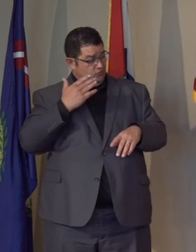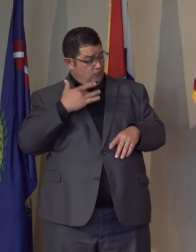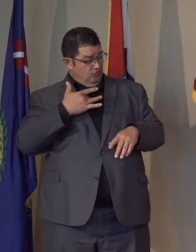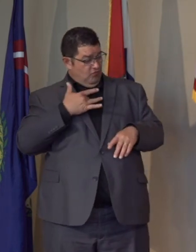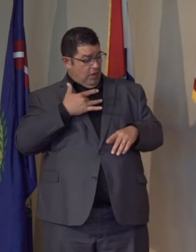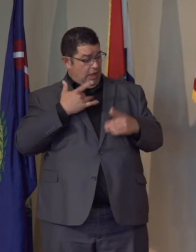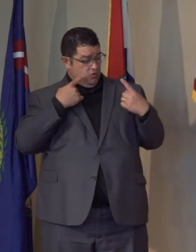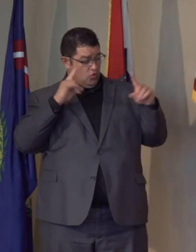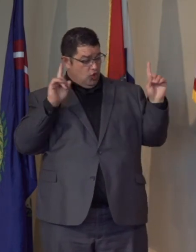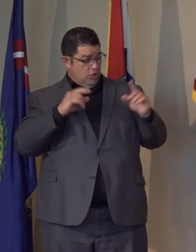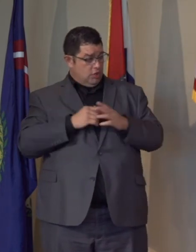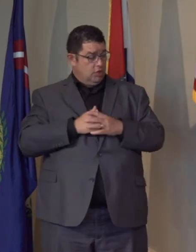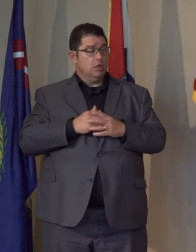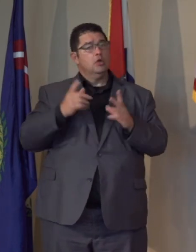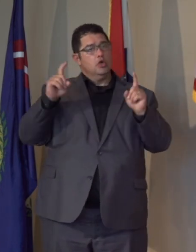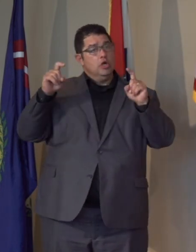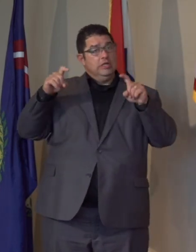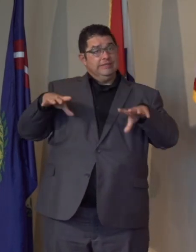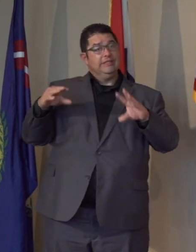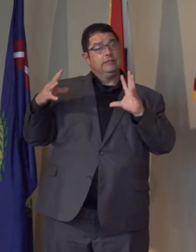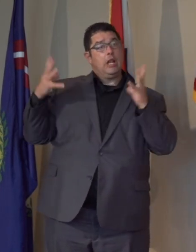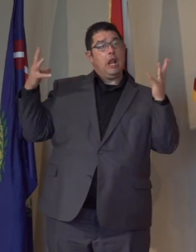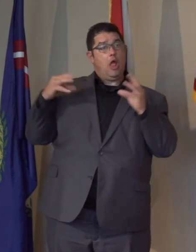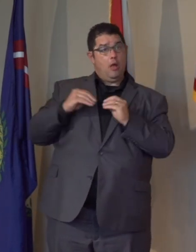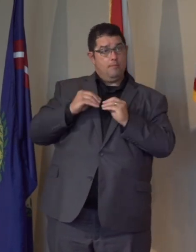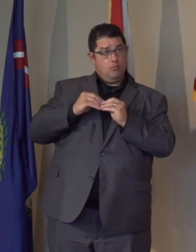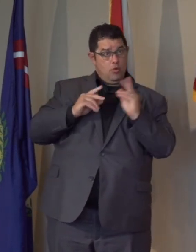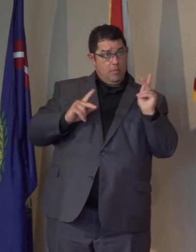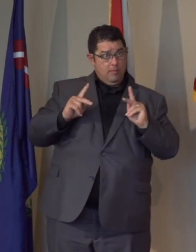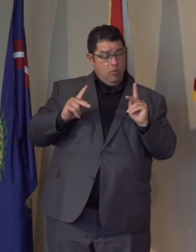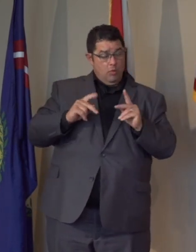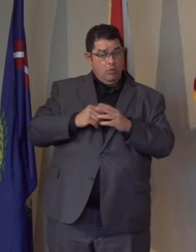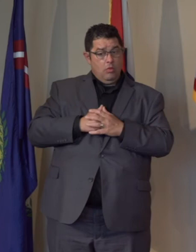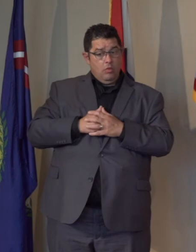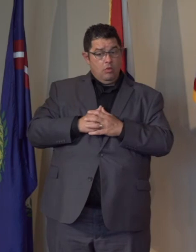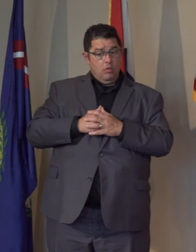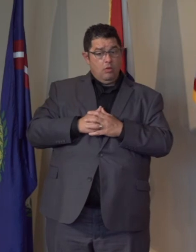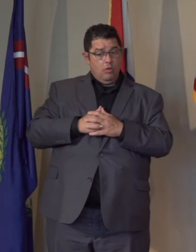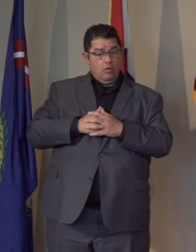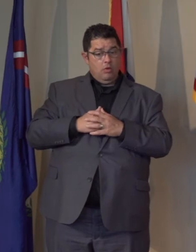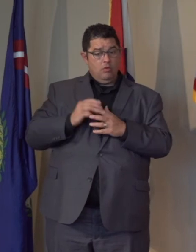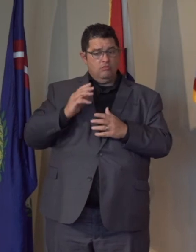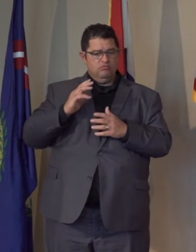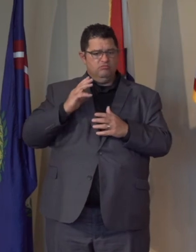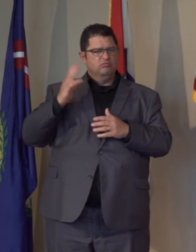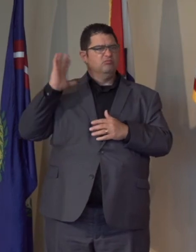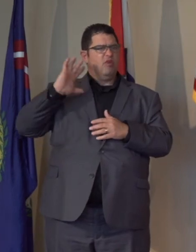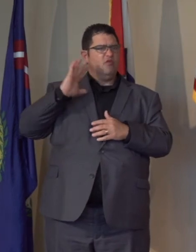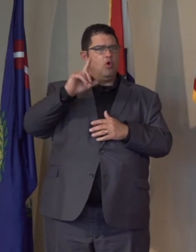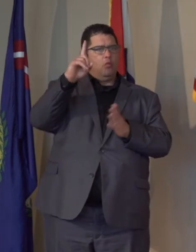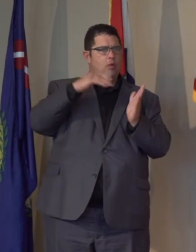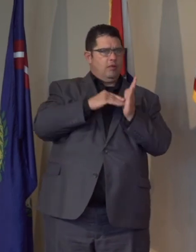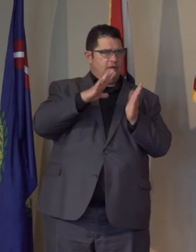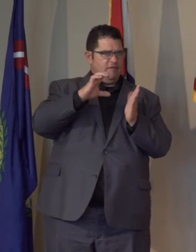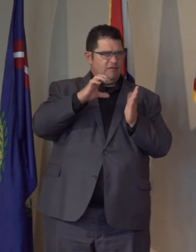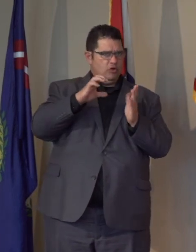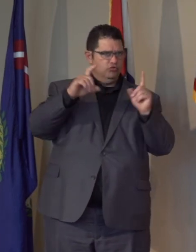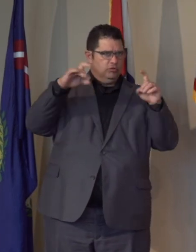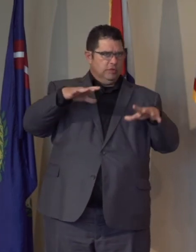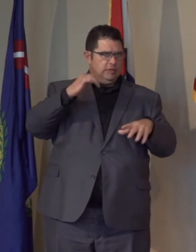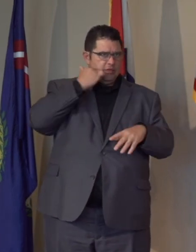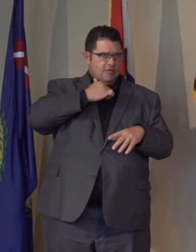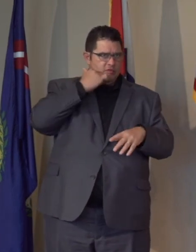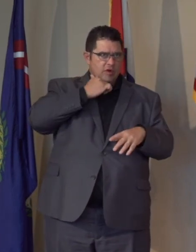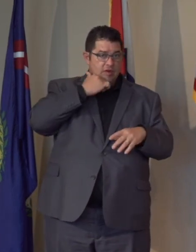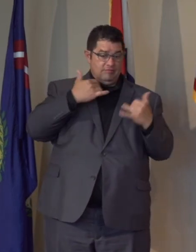like it's... Well, we're testing a lot more people. Our minimum testing goal was 1,500 a day. On average, we're testing about